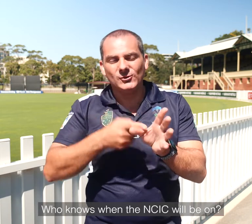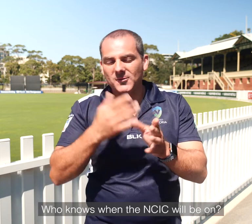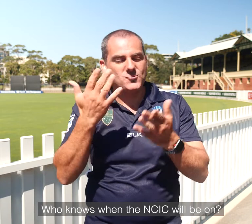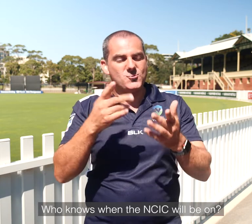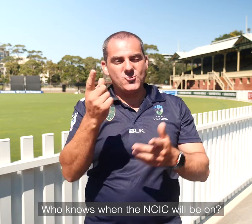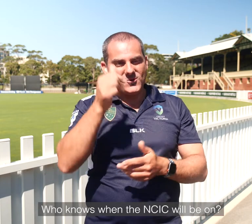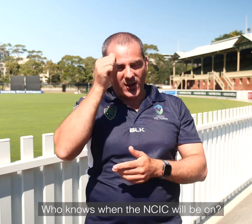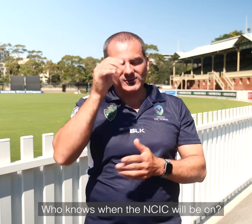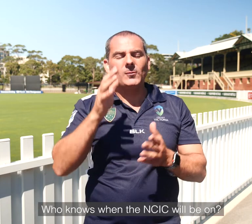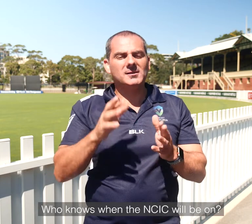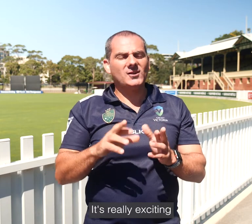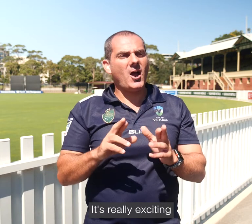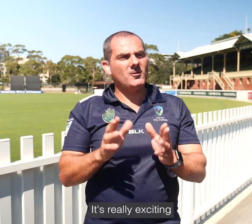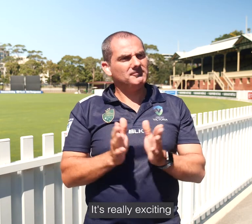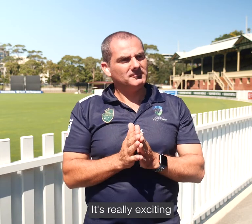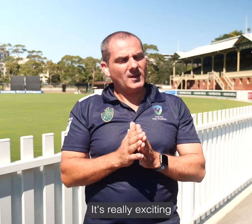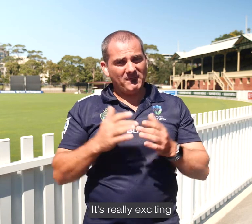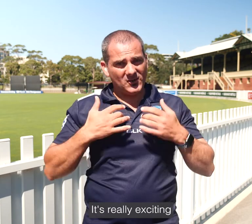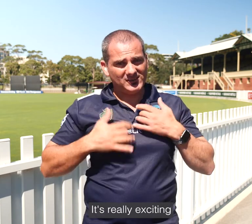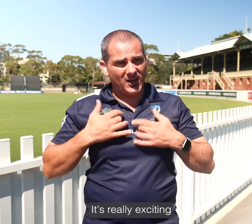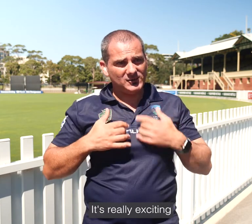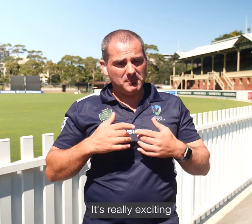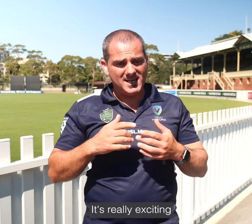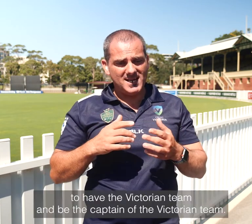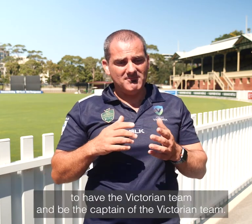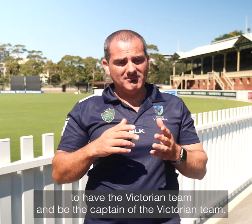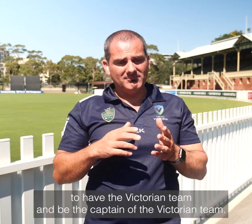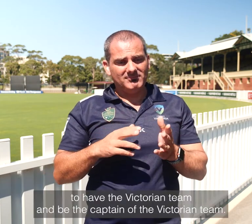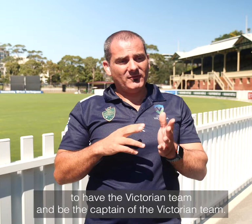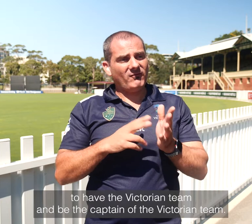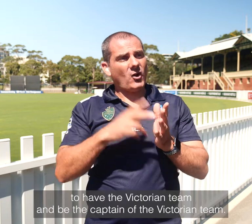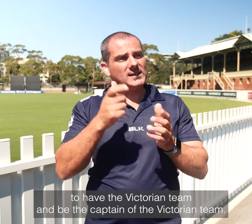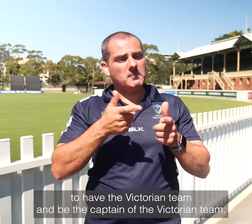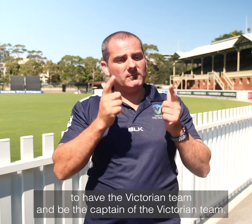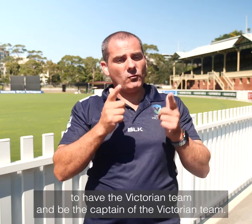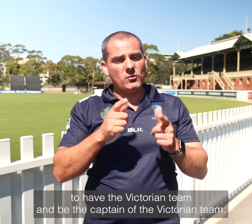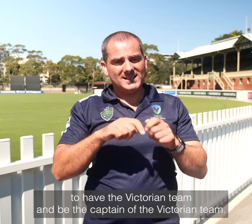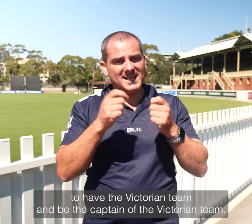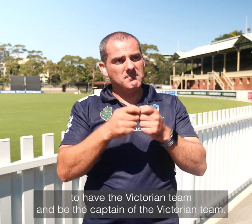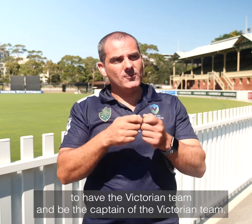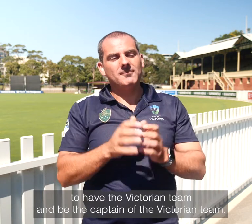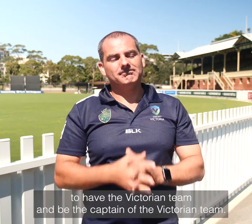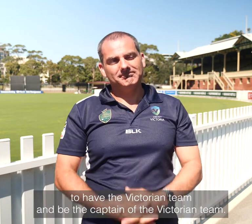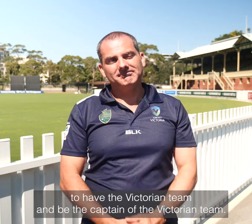when the NCIC will be on. It's really exciting to have the Victorian team and be the captain of the Victorian